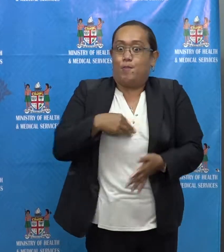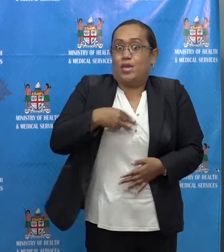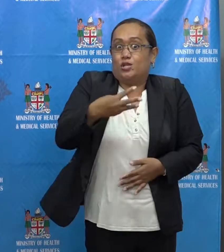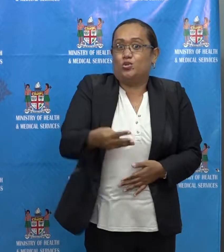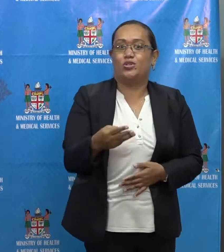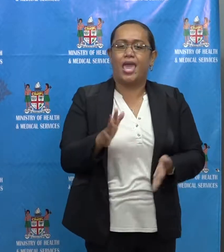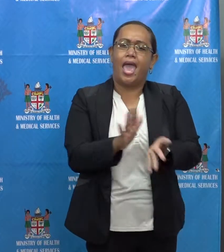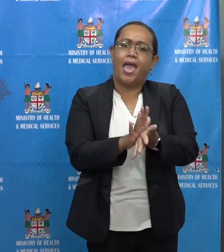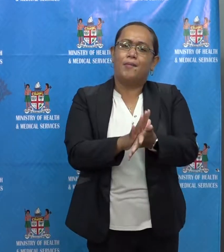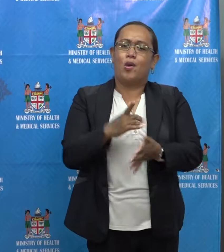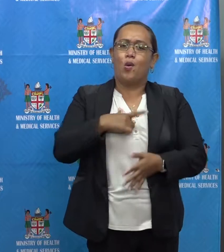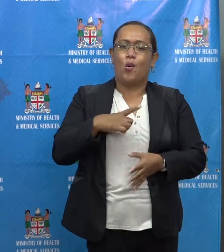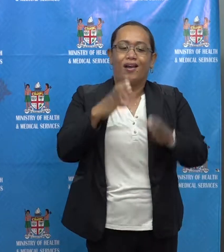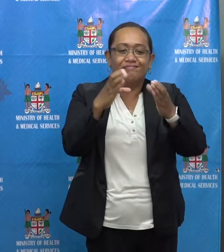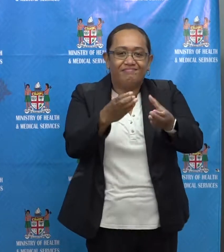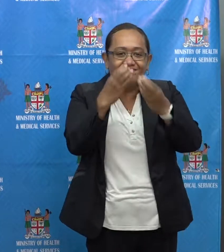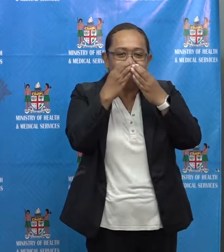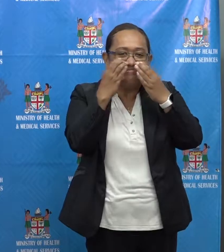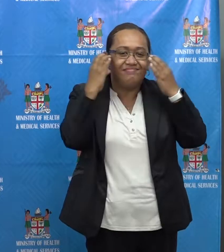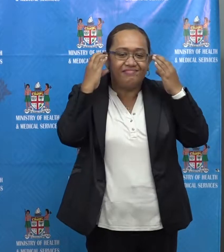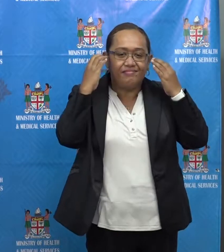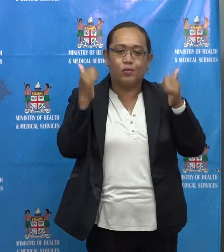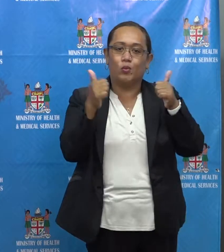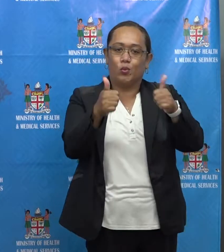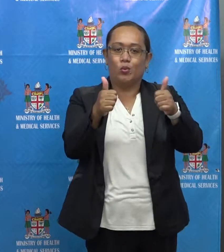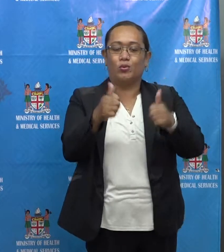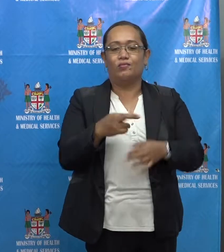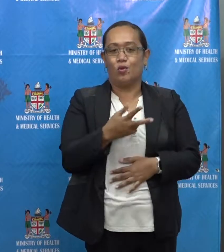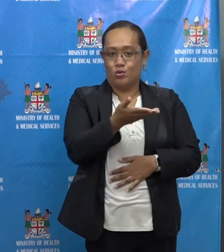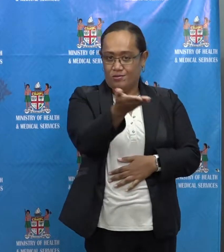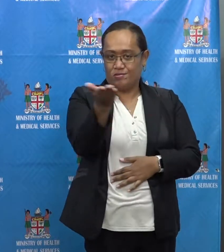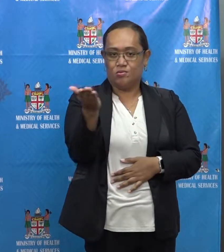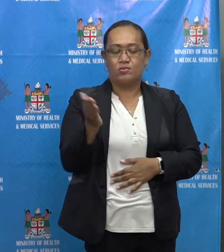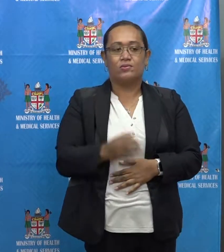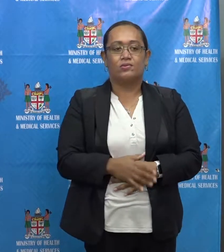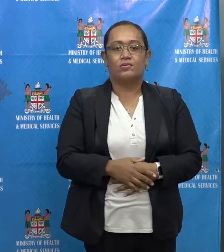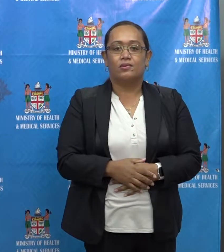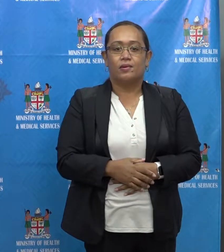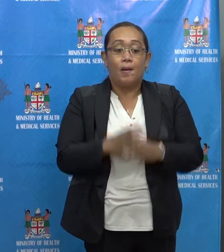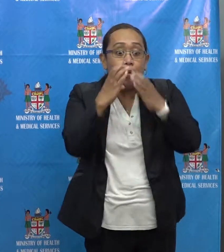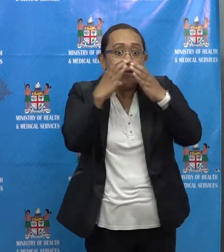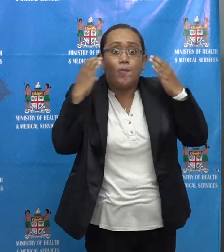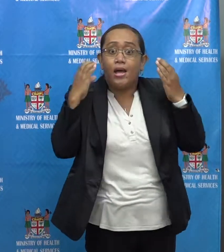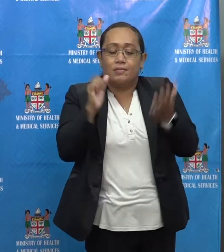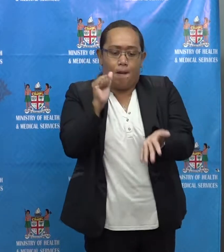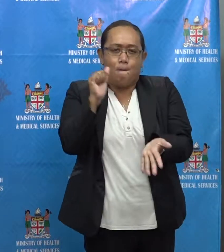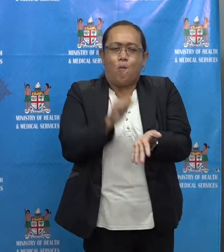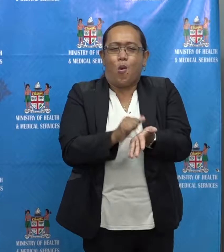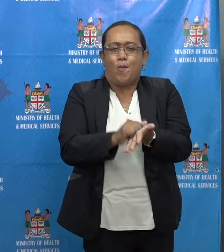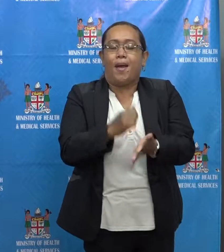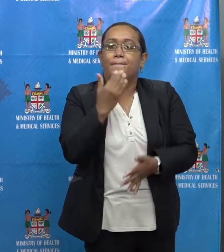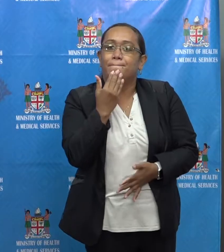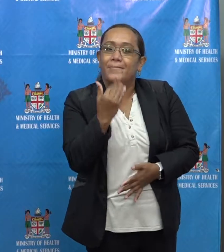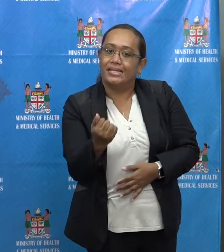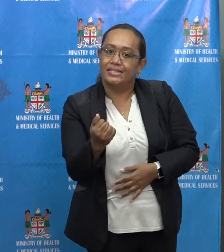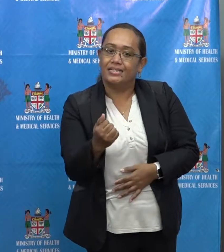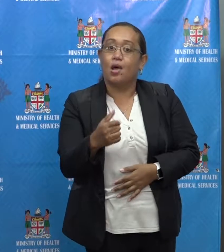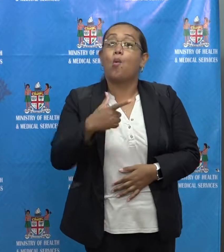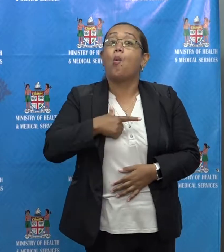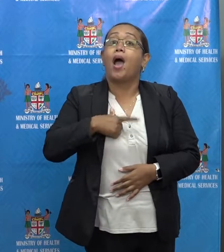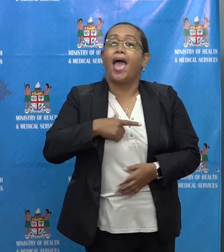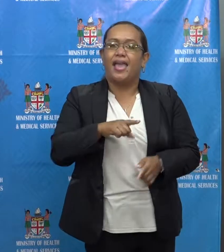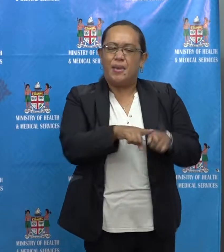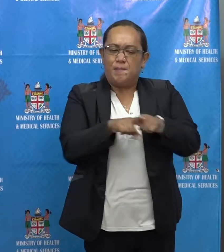mission to keep Fiji safe. Our masks, when we wear them properly, are badges of